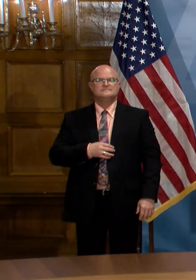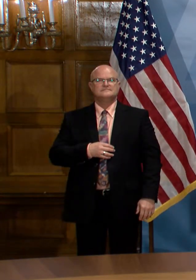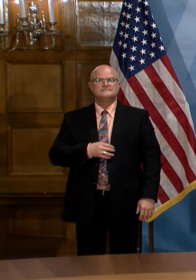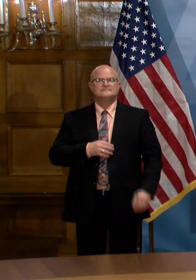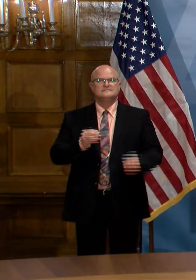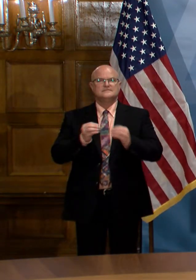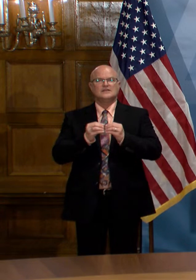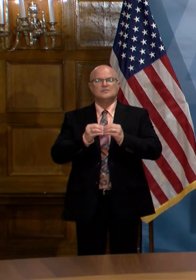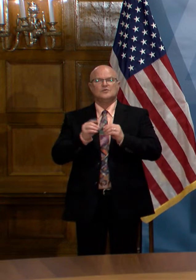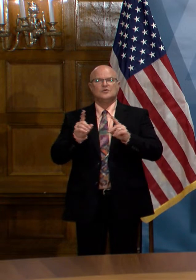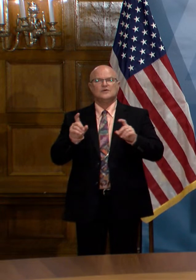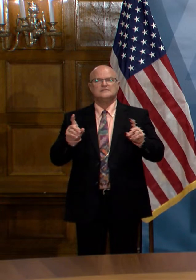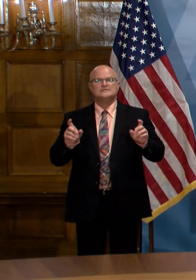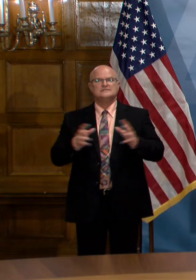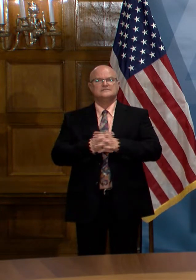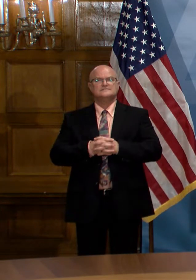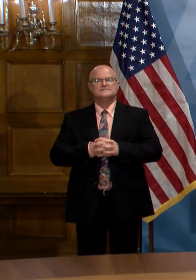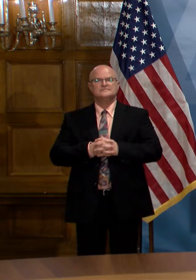Any others?